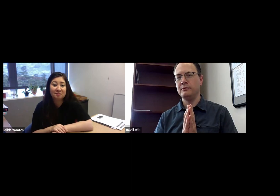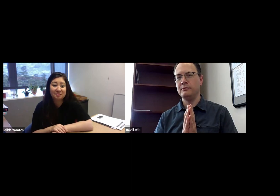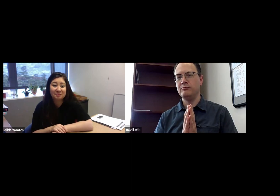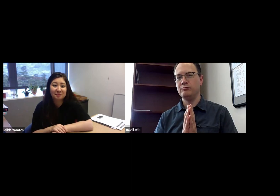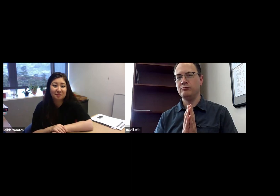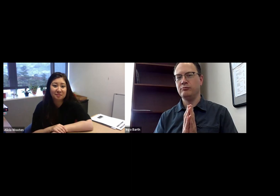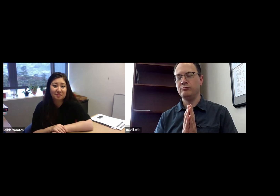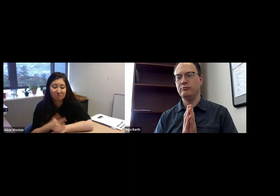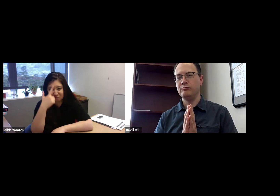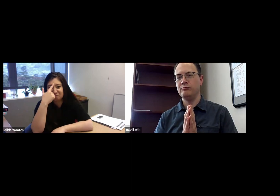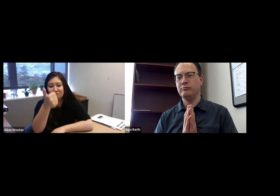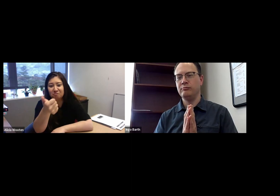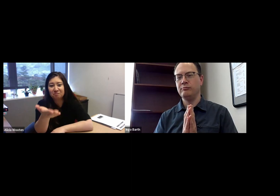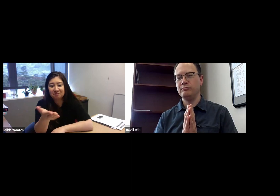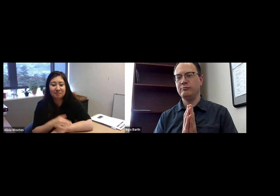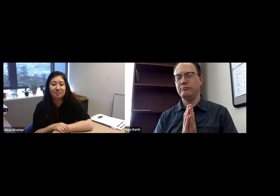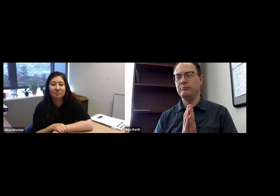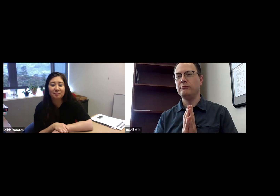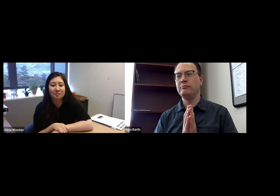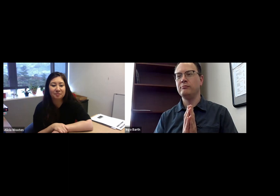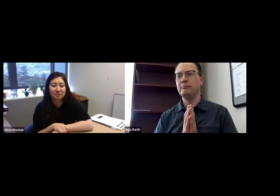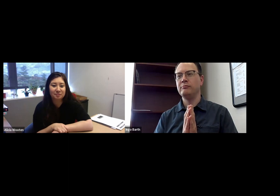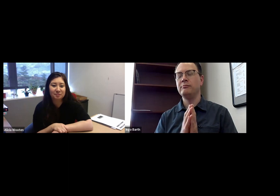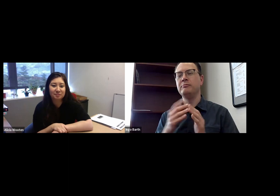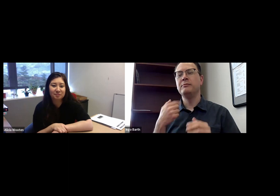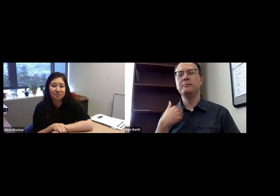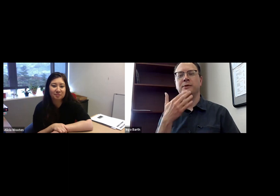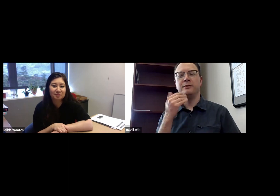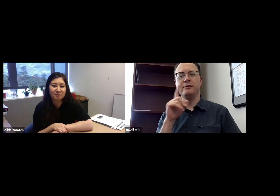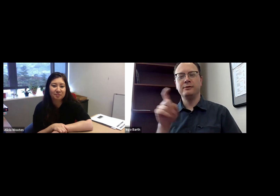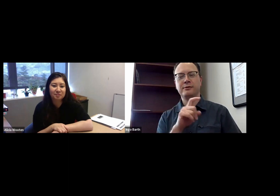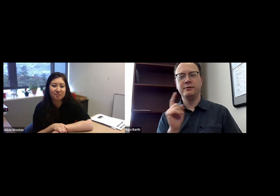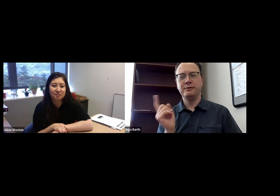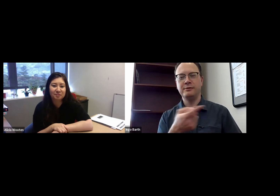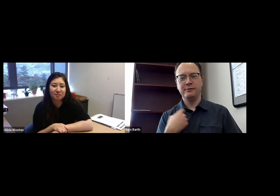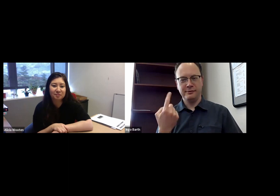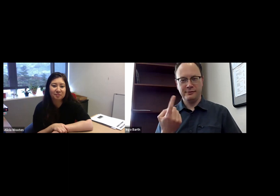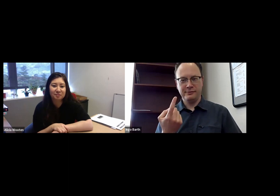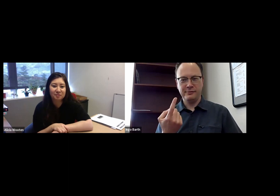it and then discuss it? Is that okay? It's totally up to you, but